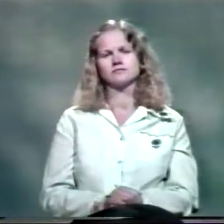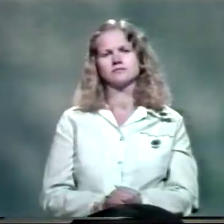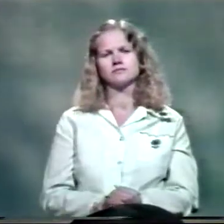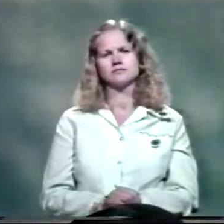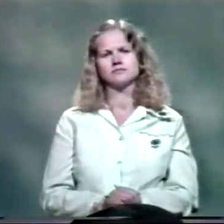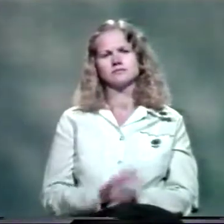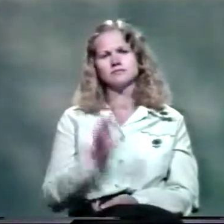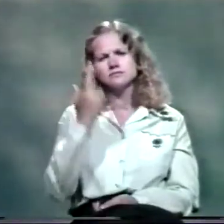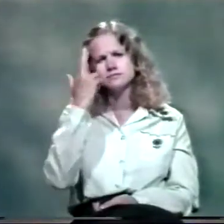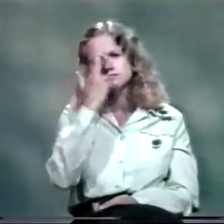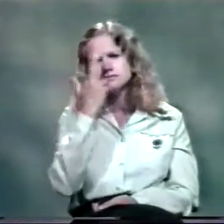Realize.